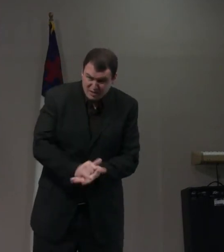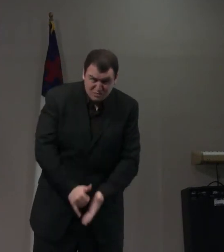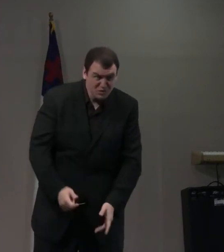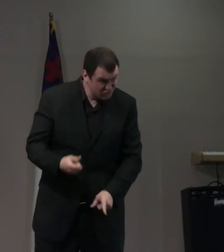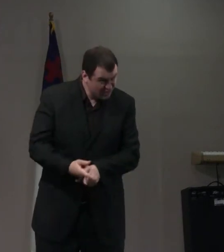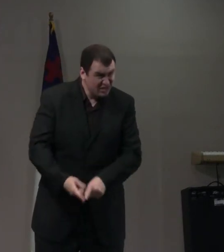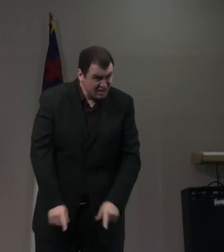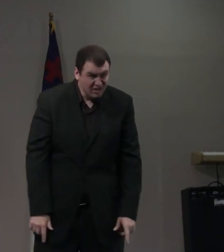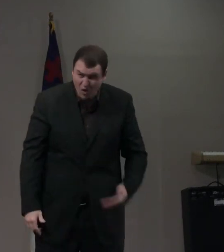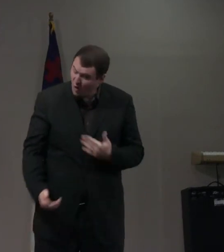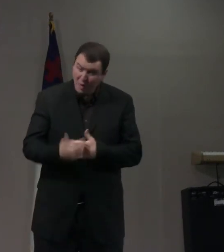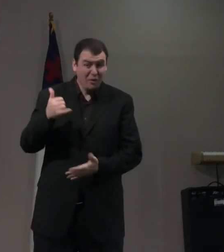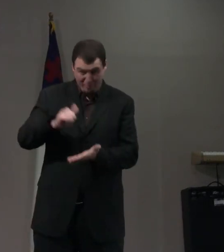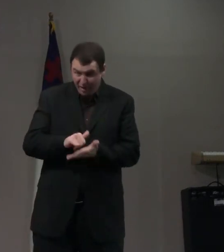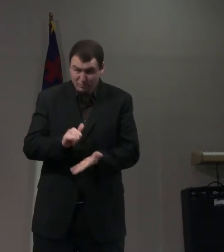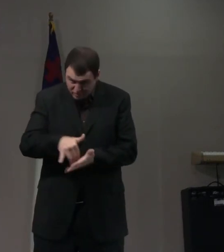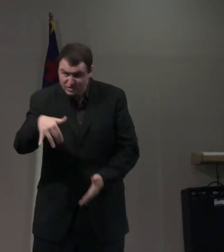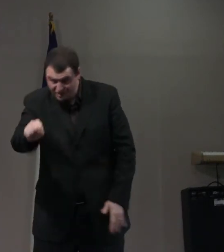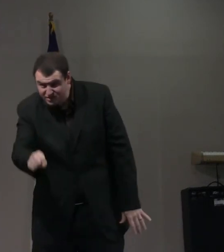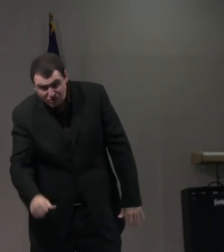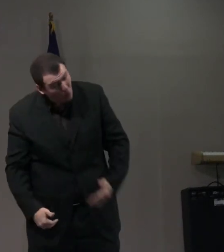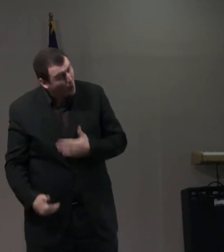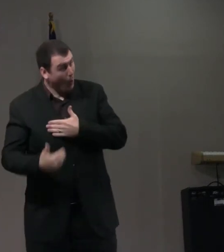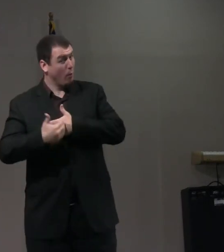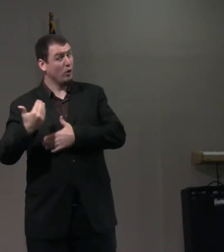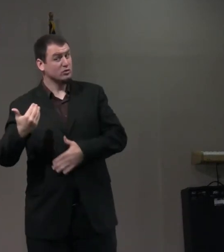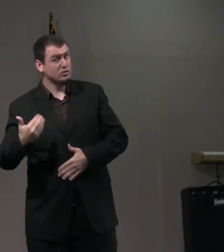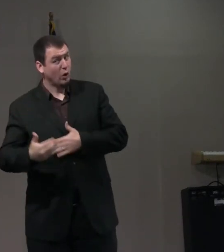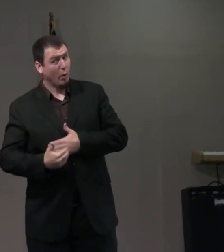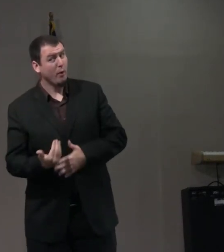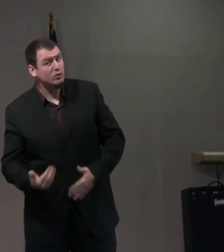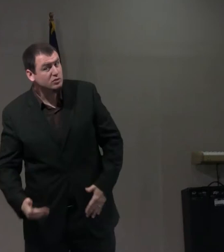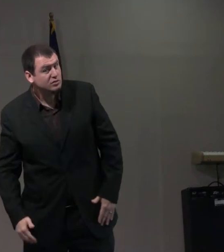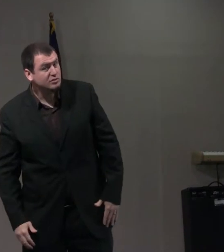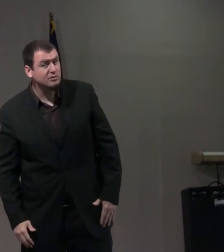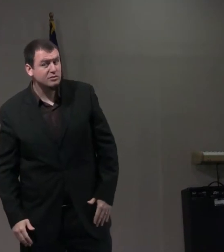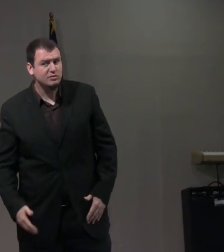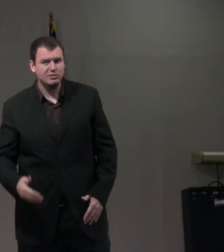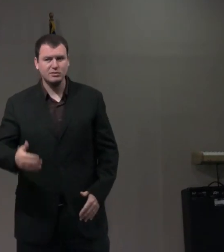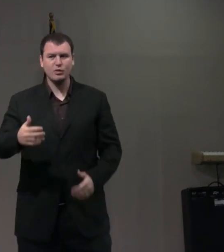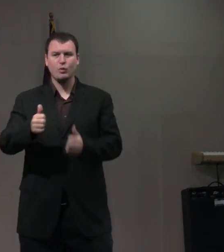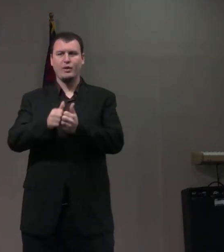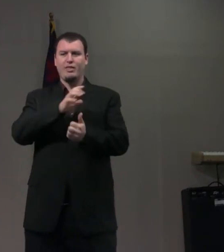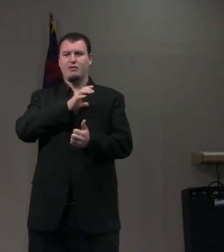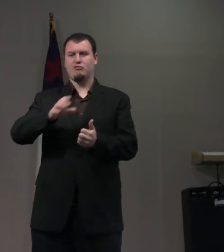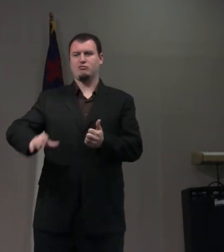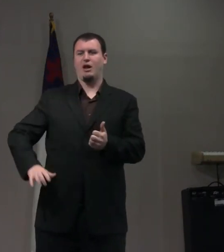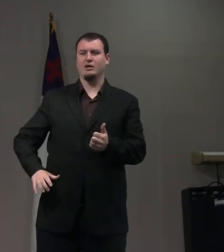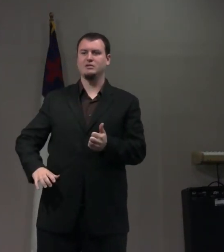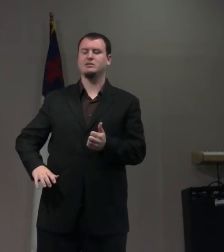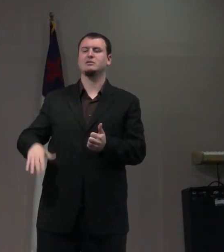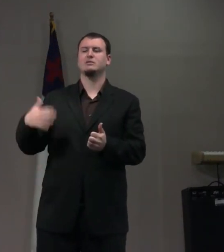It's almost impossible, right? Almost impossible. Almost. But with